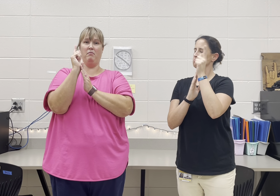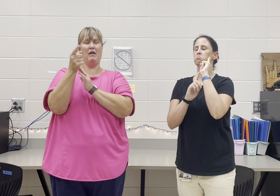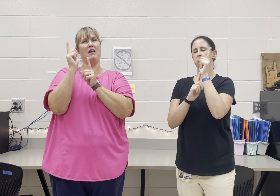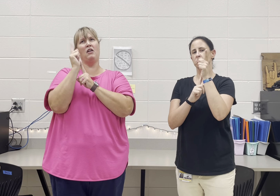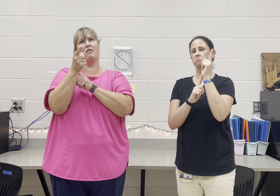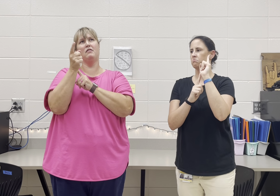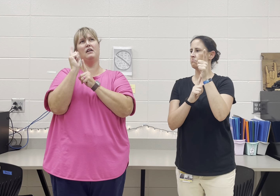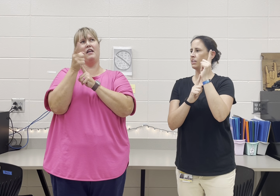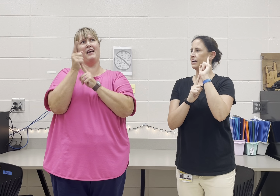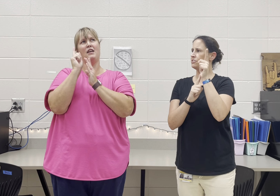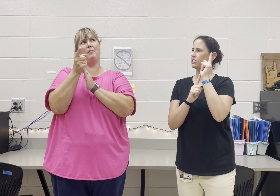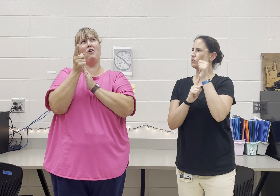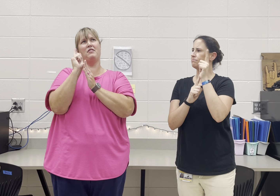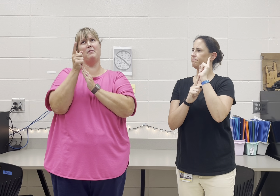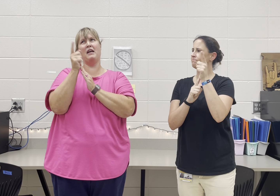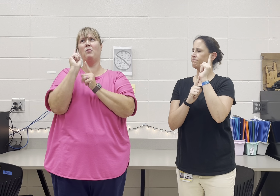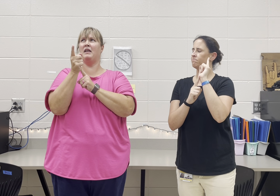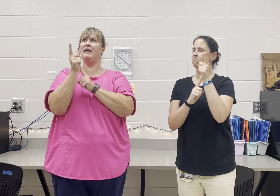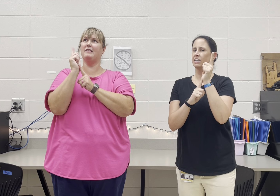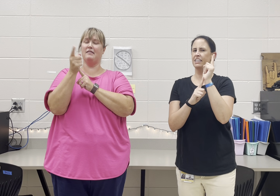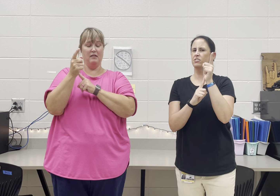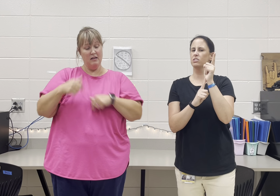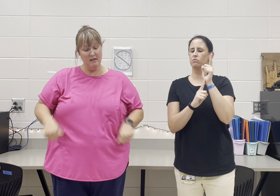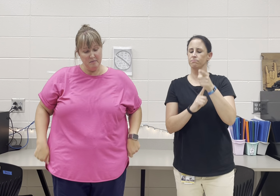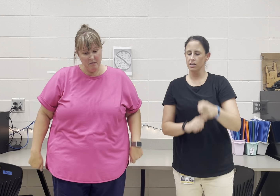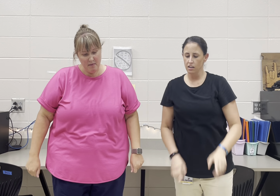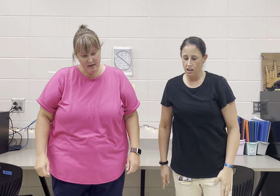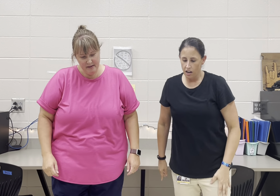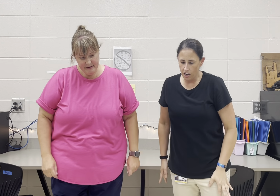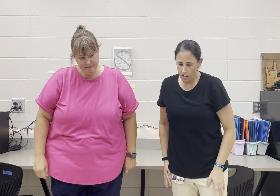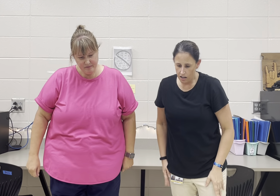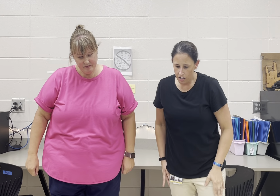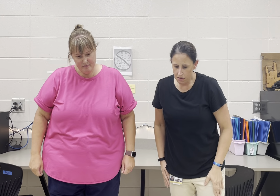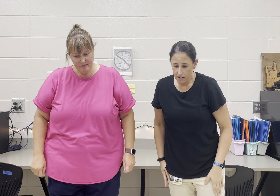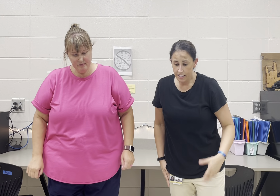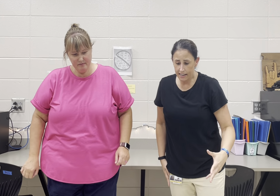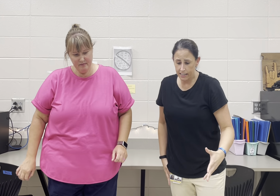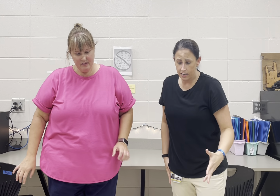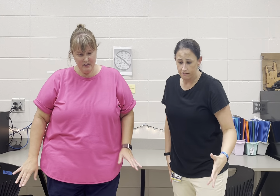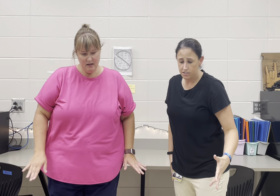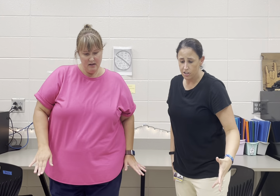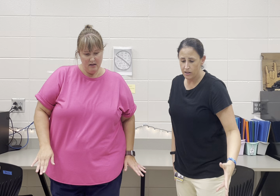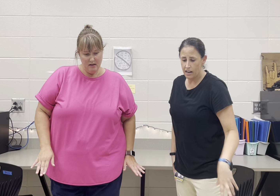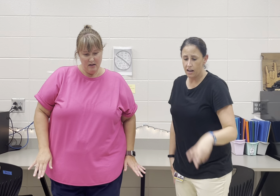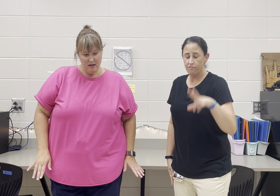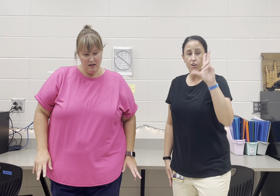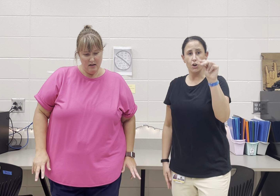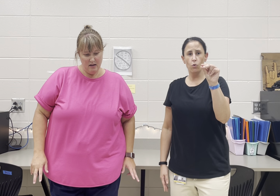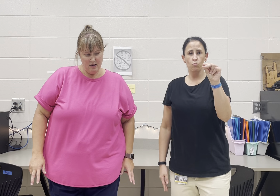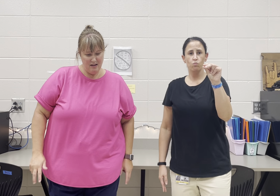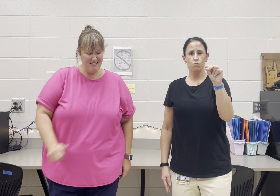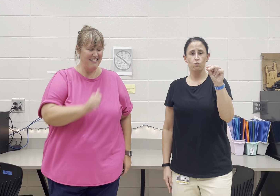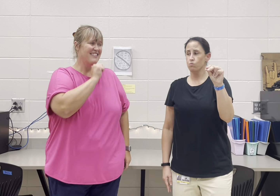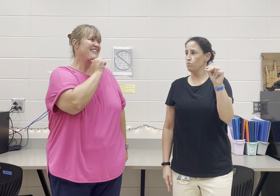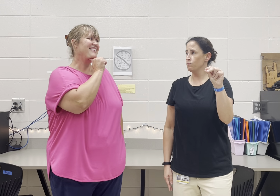I don't know. I think I I do do this both, one. depending on when it is. I do this one. Maybe. Negatives. So you have no,